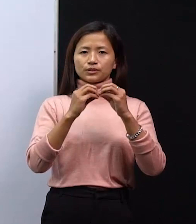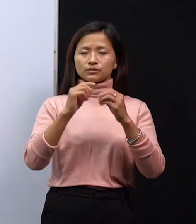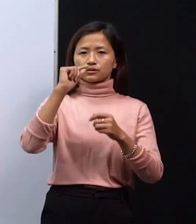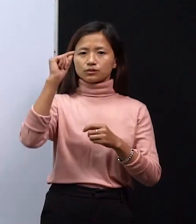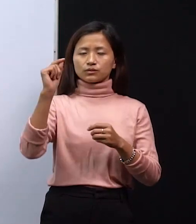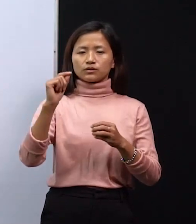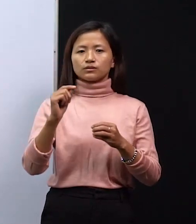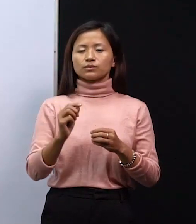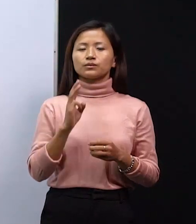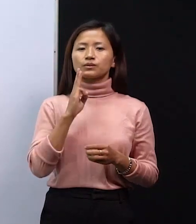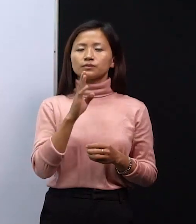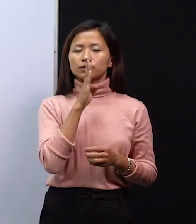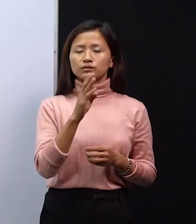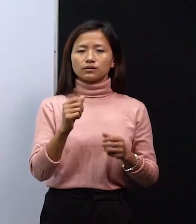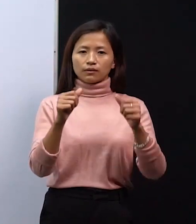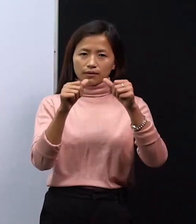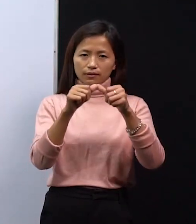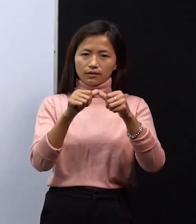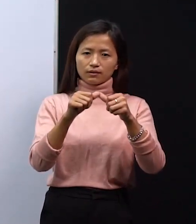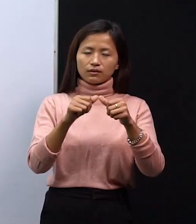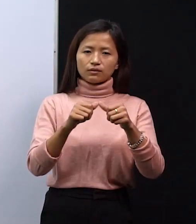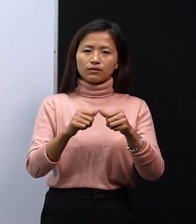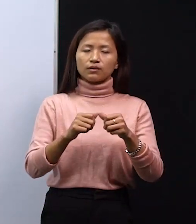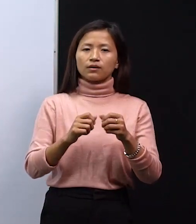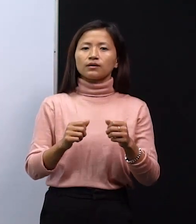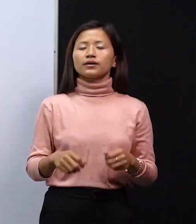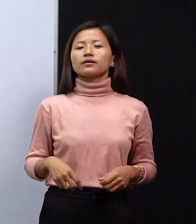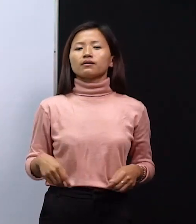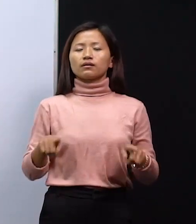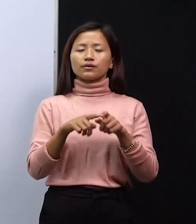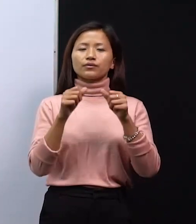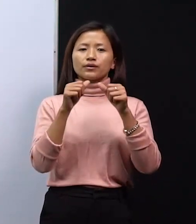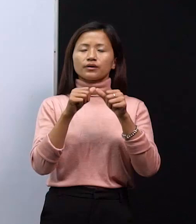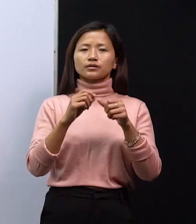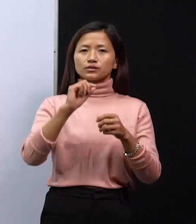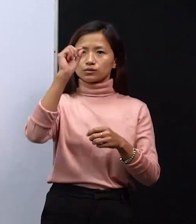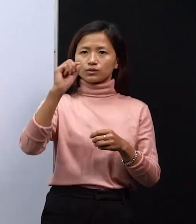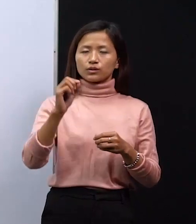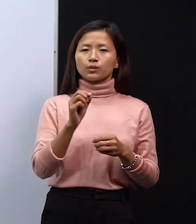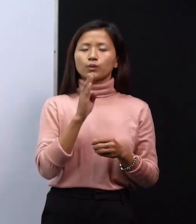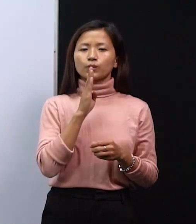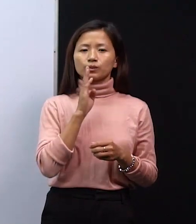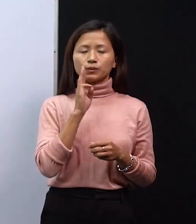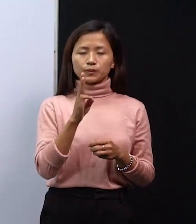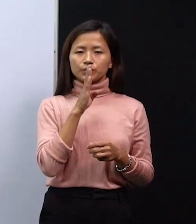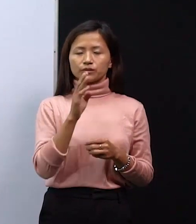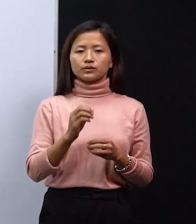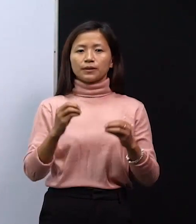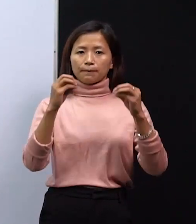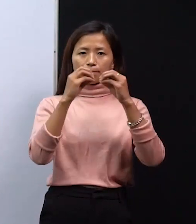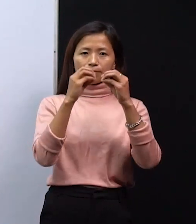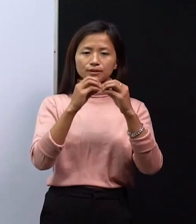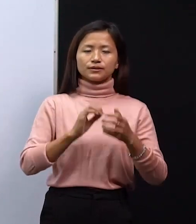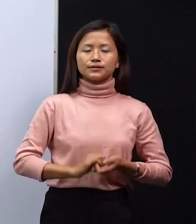your a, okay, and your a square will be your b. Similarly, you will write it